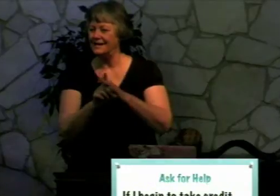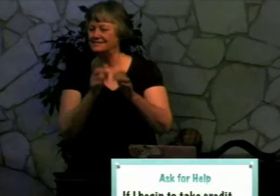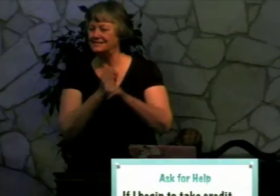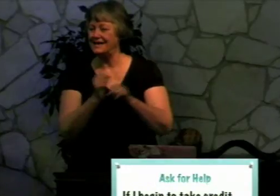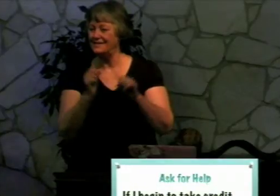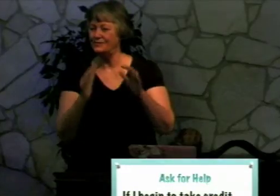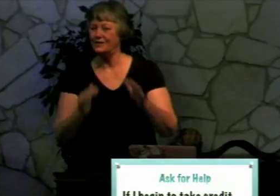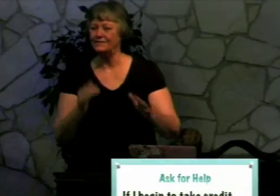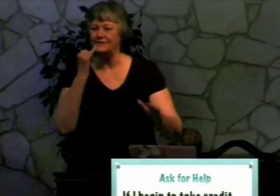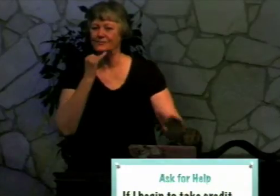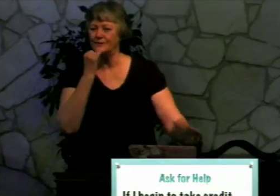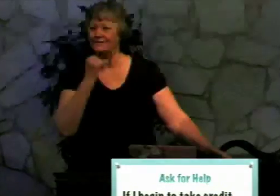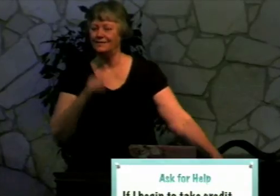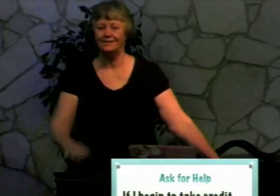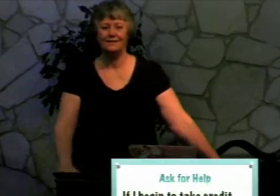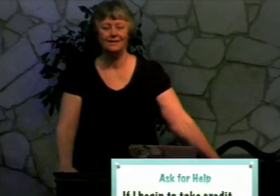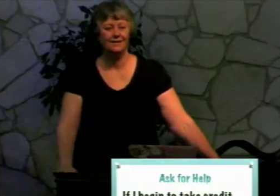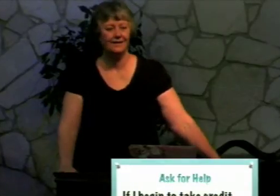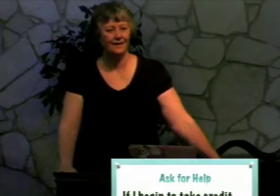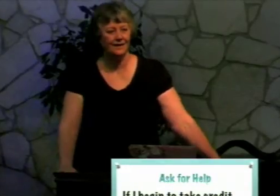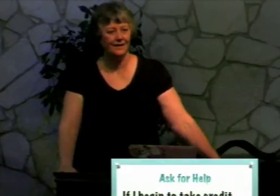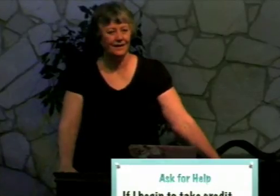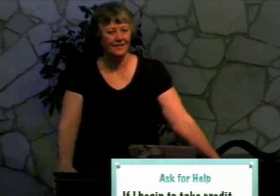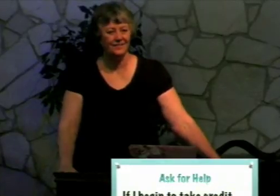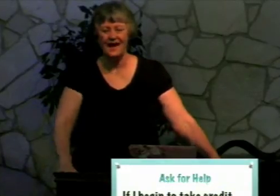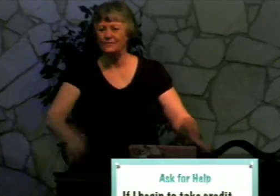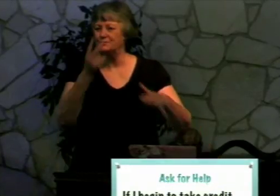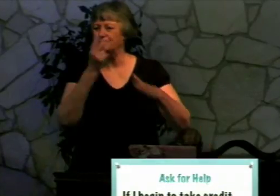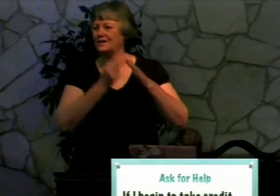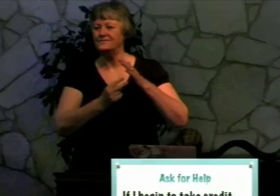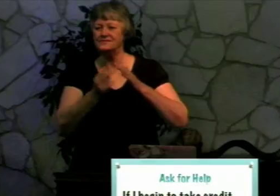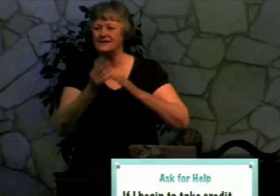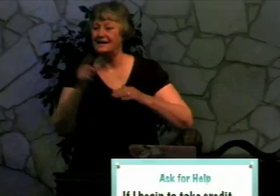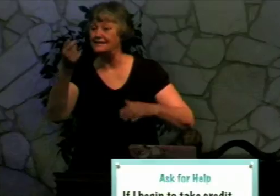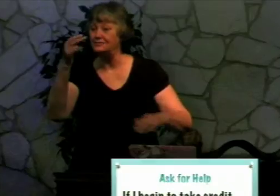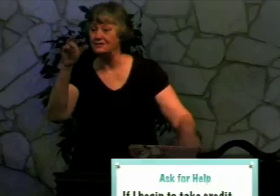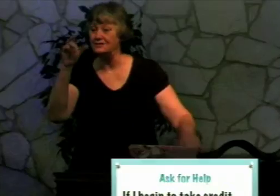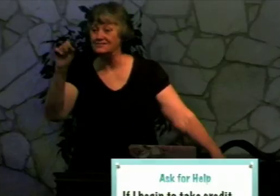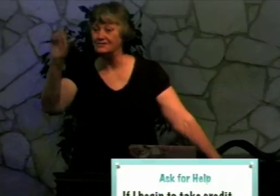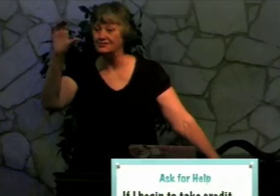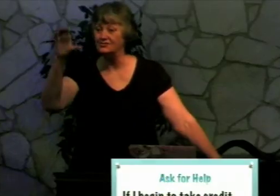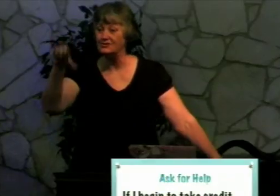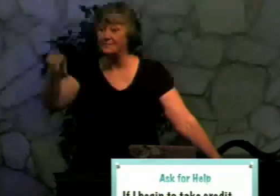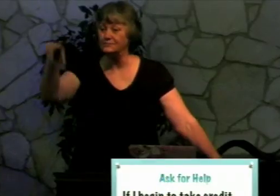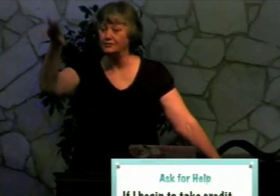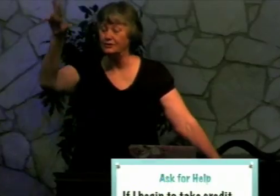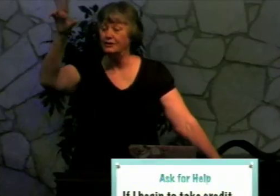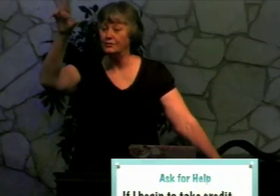as Savior of Israel? That was prophesied in Genesis chapter